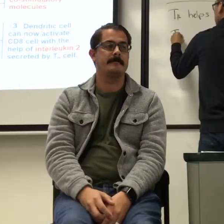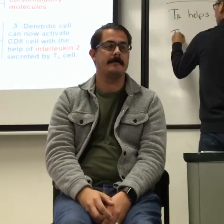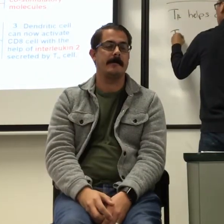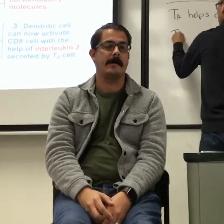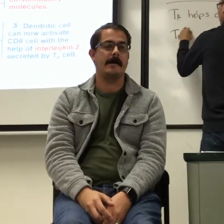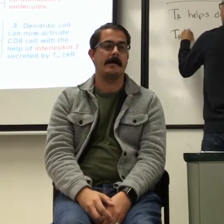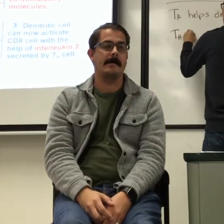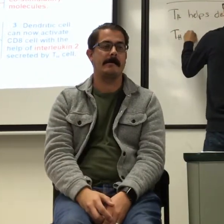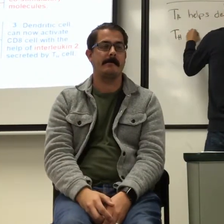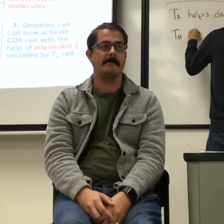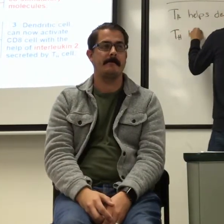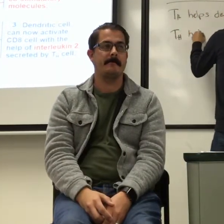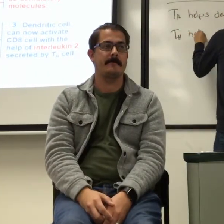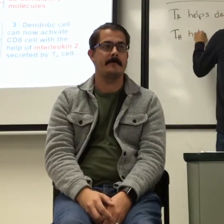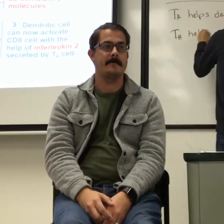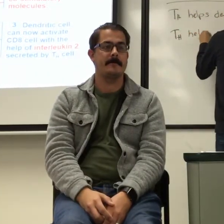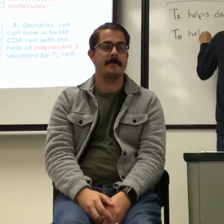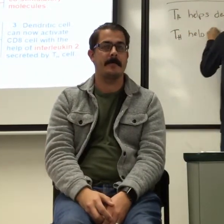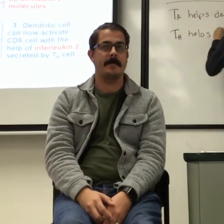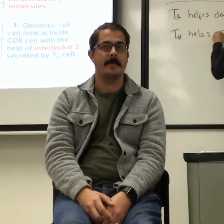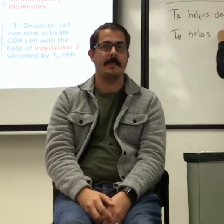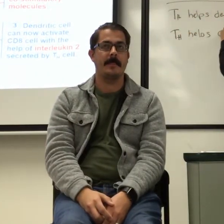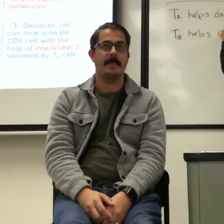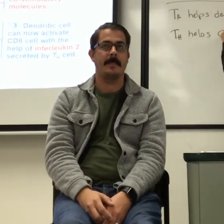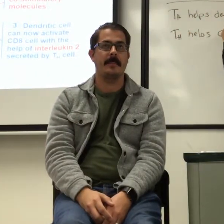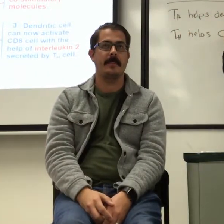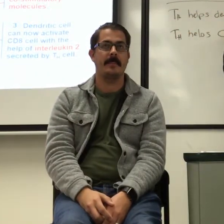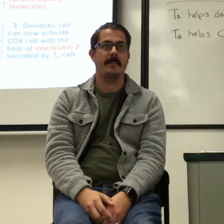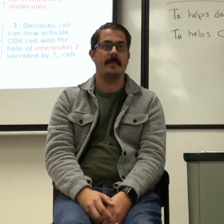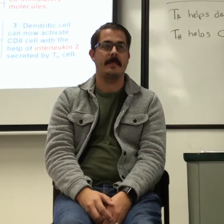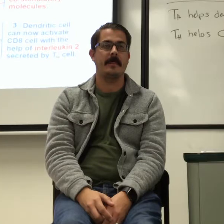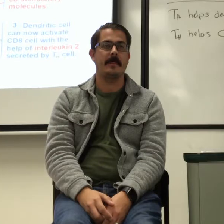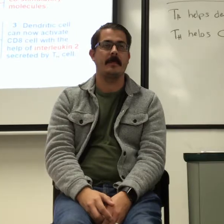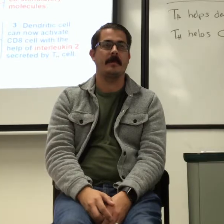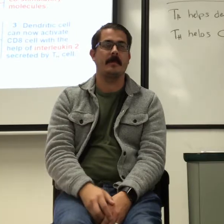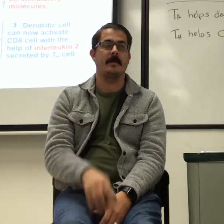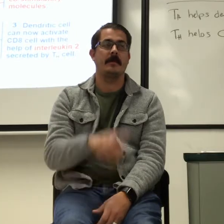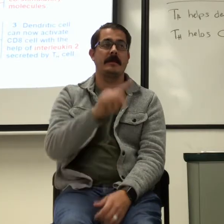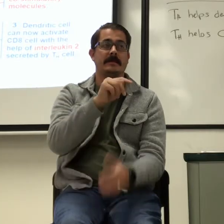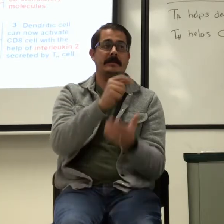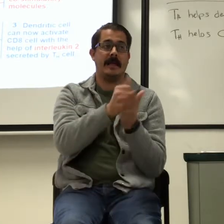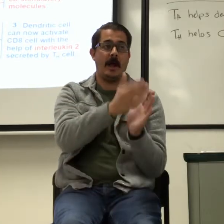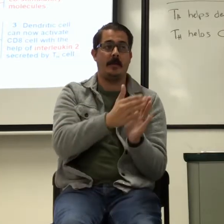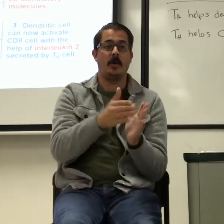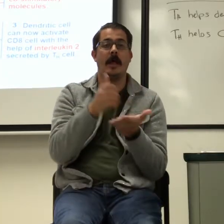So the T helper helps the CD8 cell